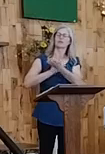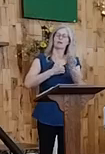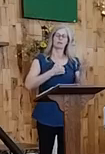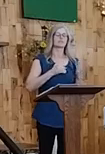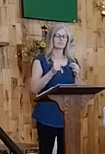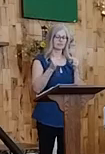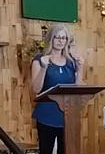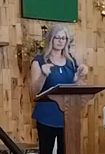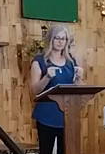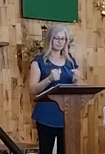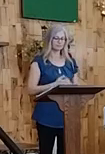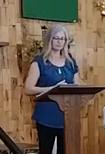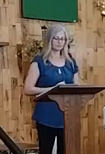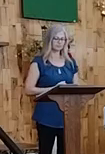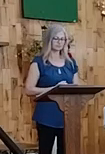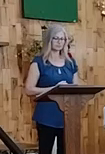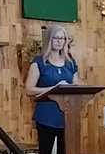sins.